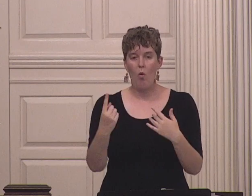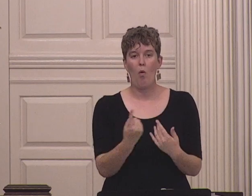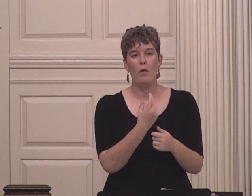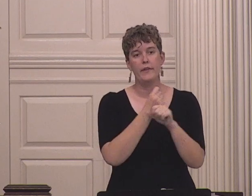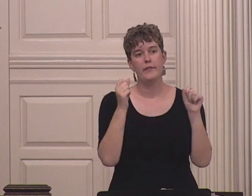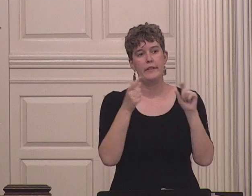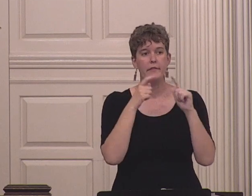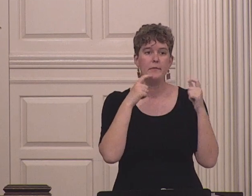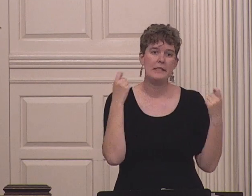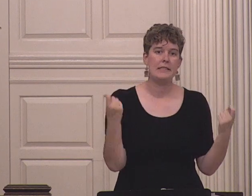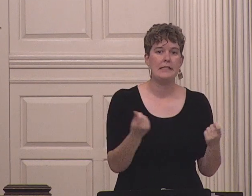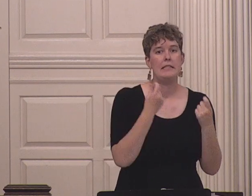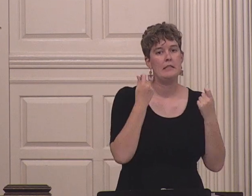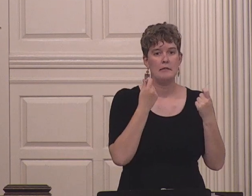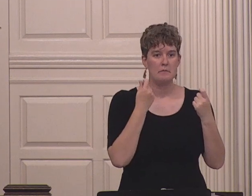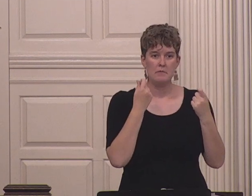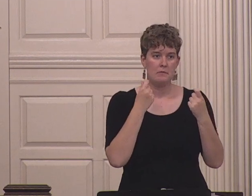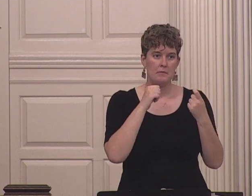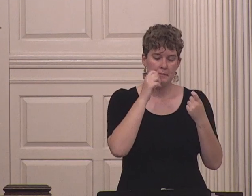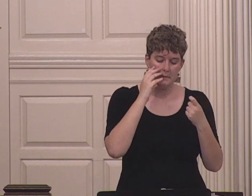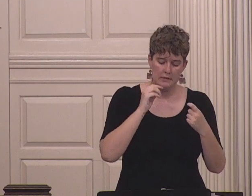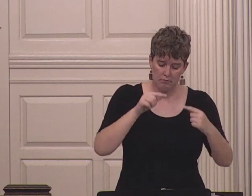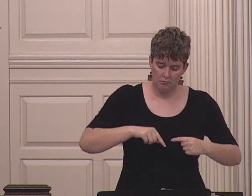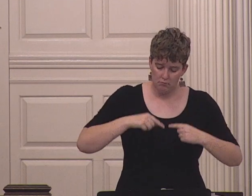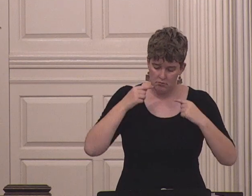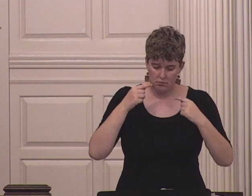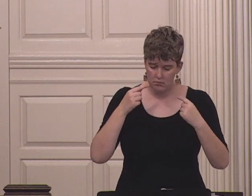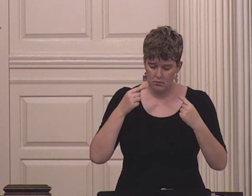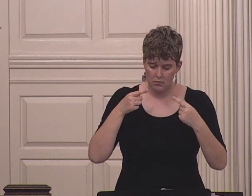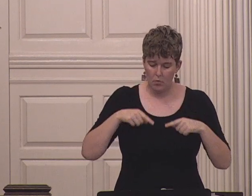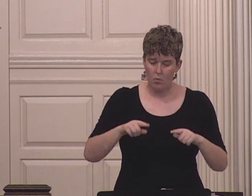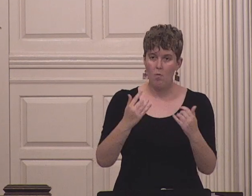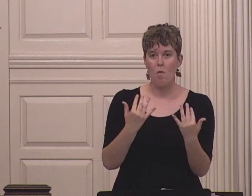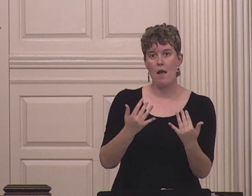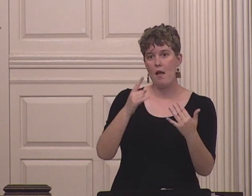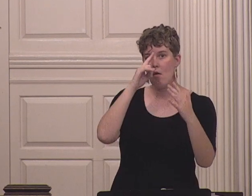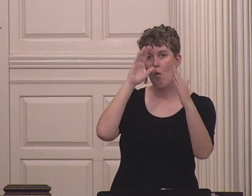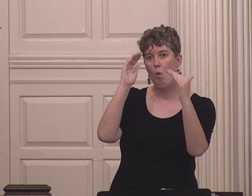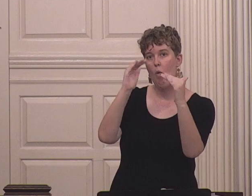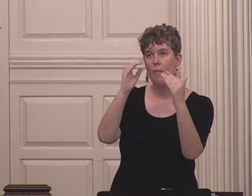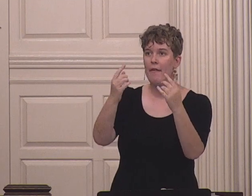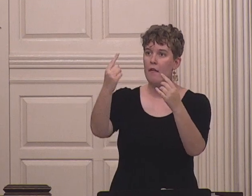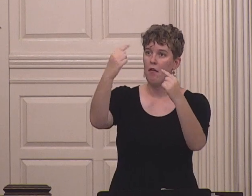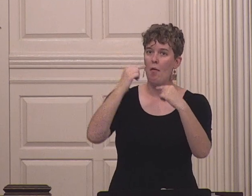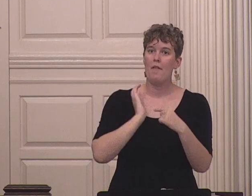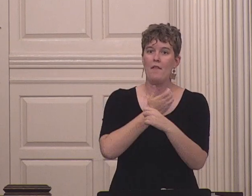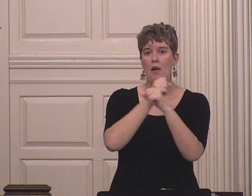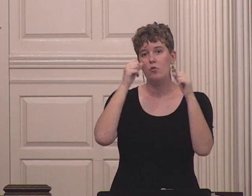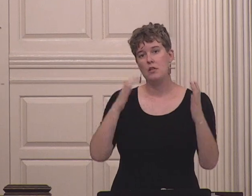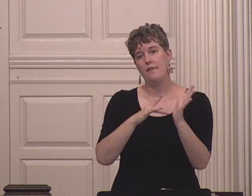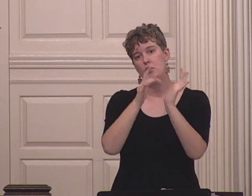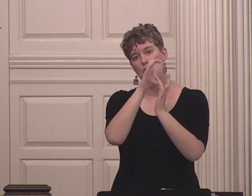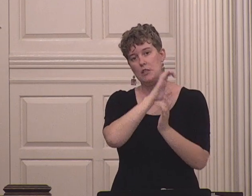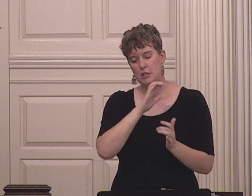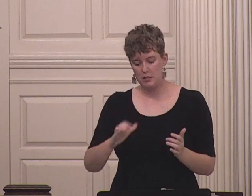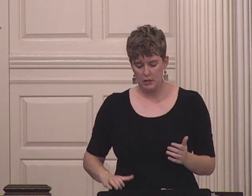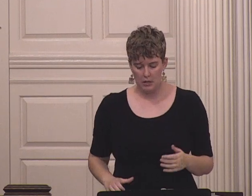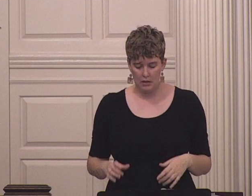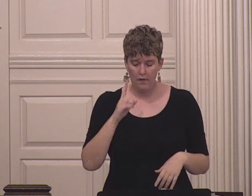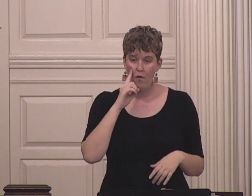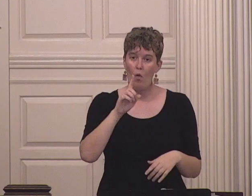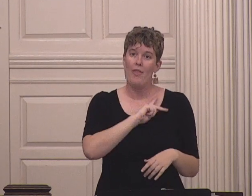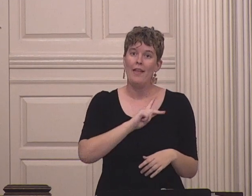sin and safe from all distress, as we await the blessed hope and the coming of our Savior, Jesus Christ. For